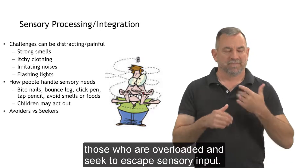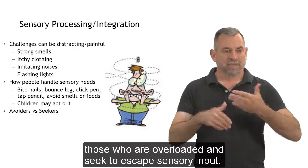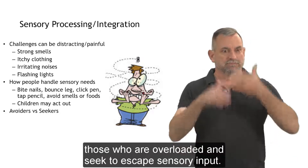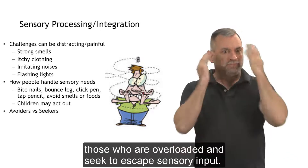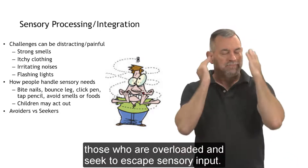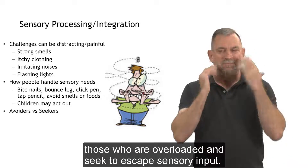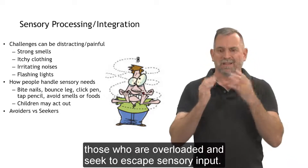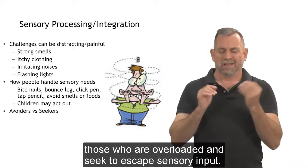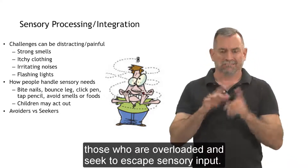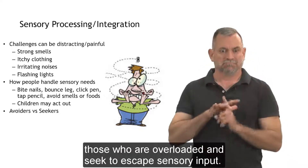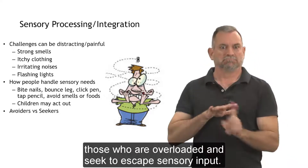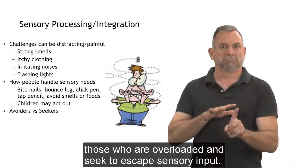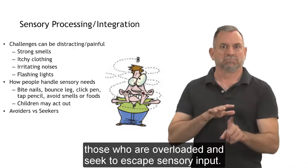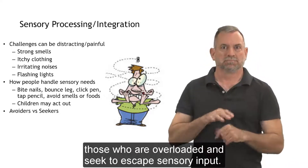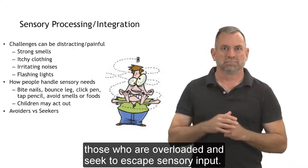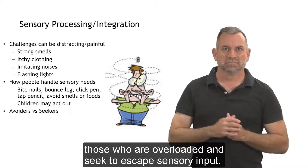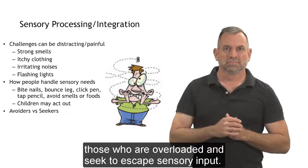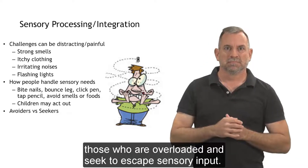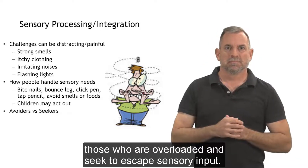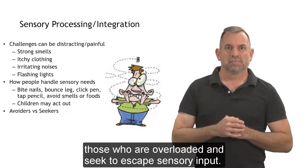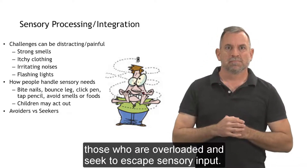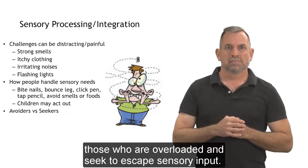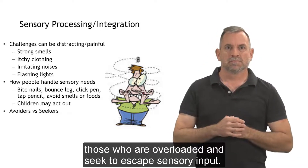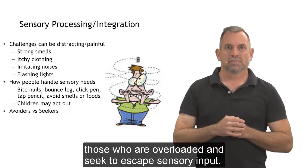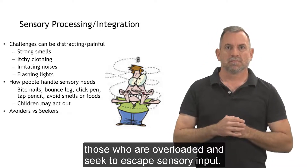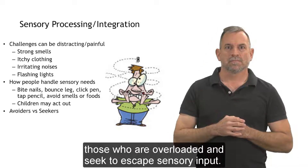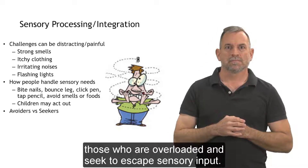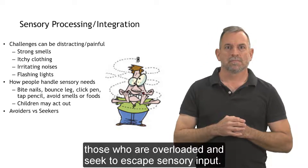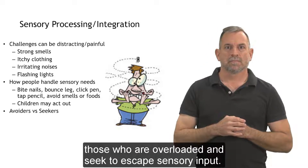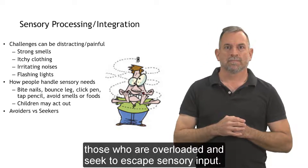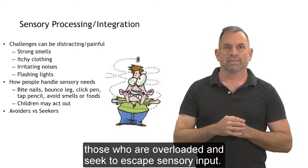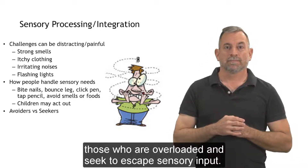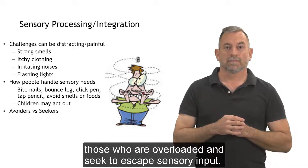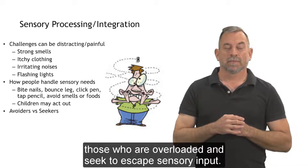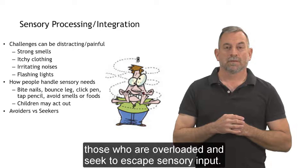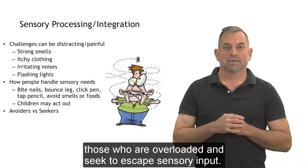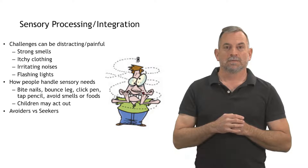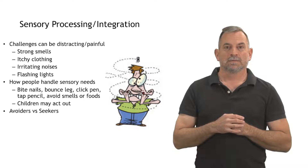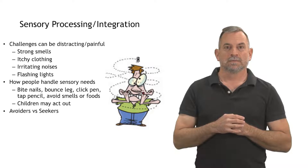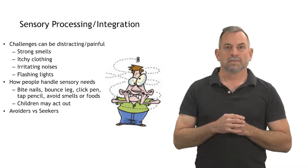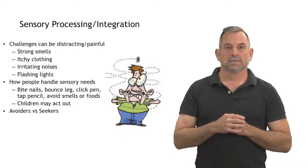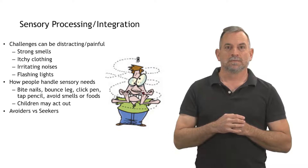those who are overloaded and seek to escape sensory input.